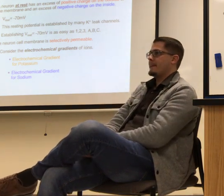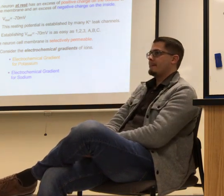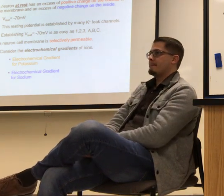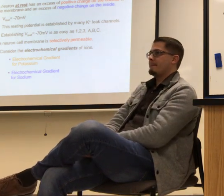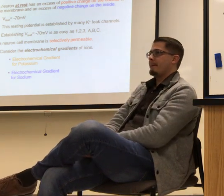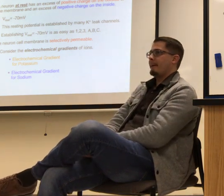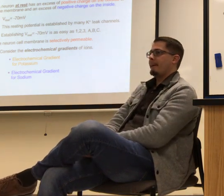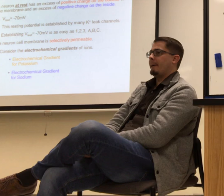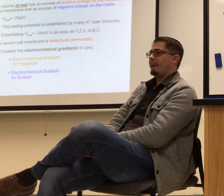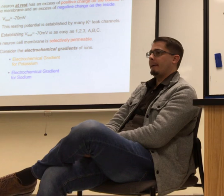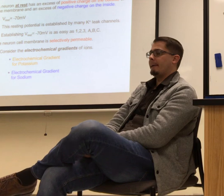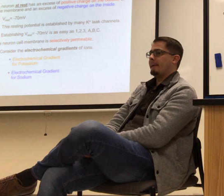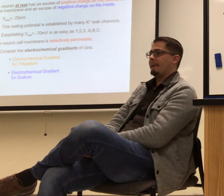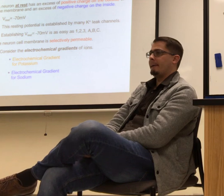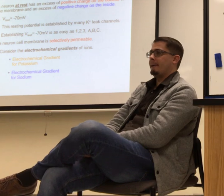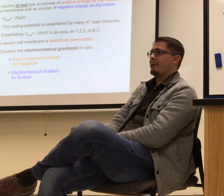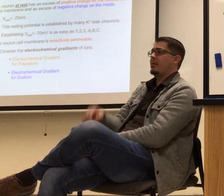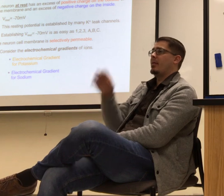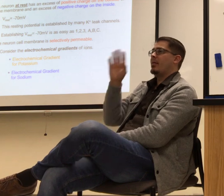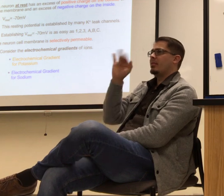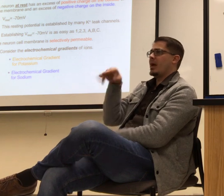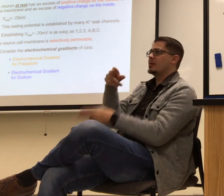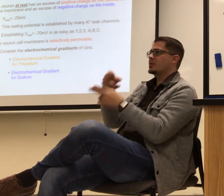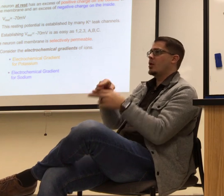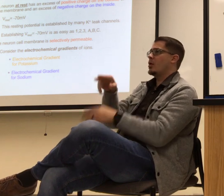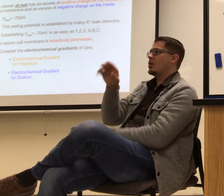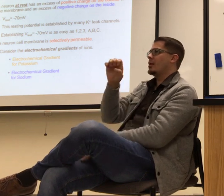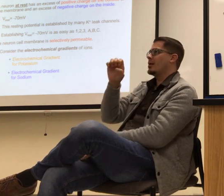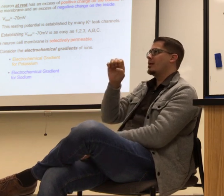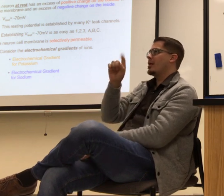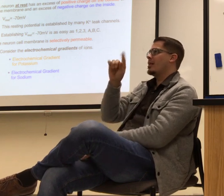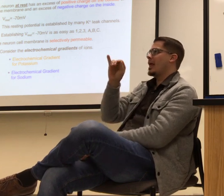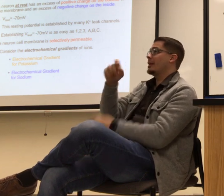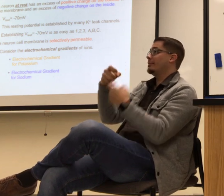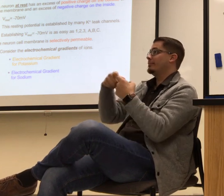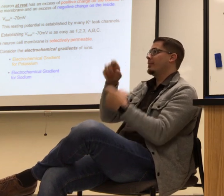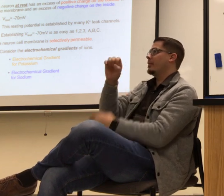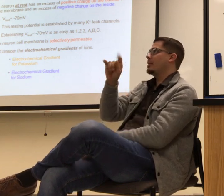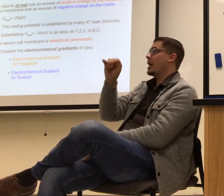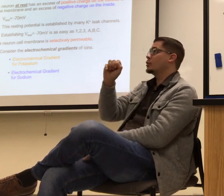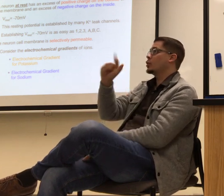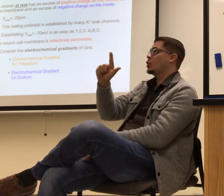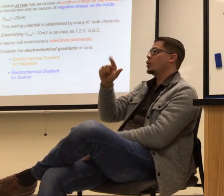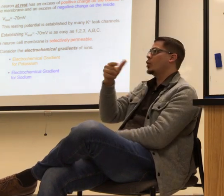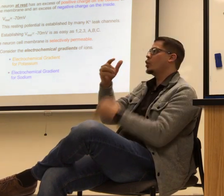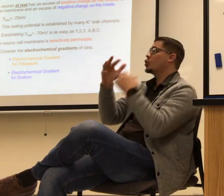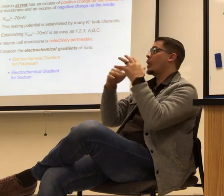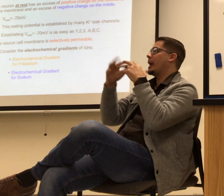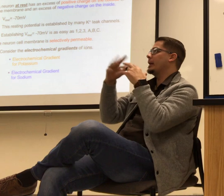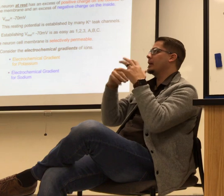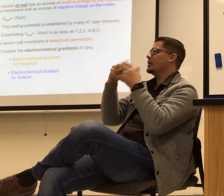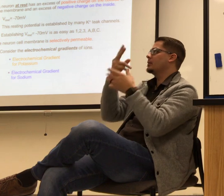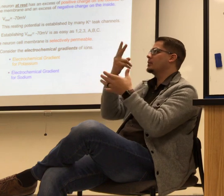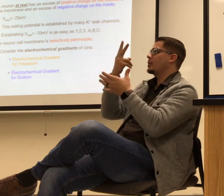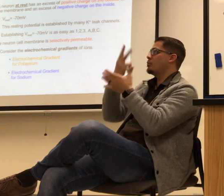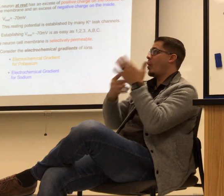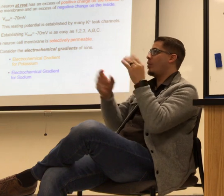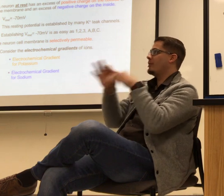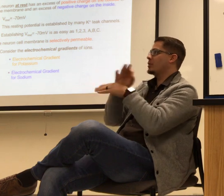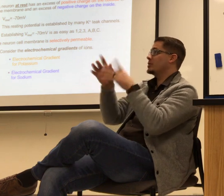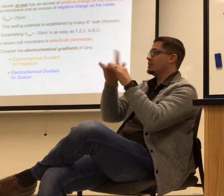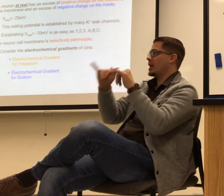That's the electrical gradient, okay? Because they're both working at the same time. You have